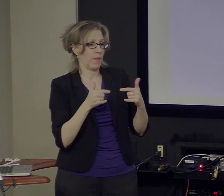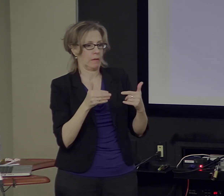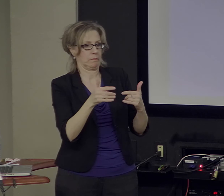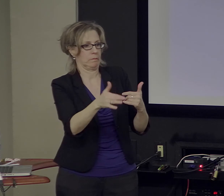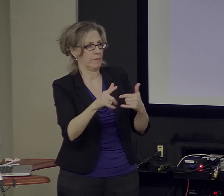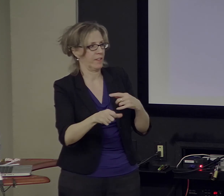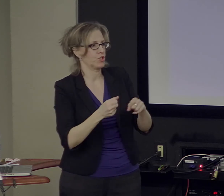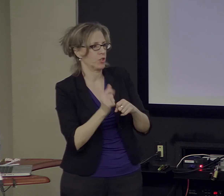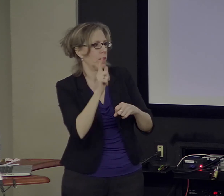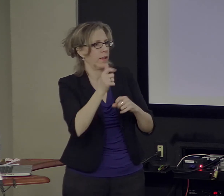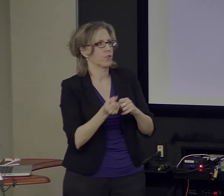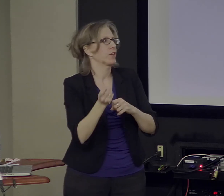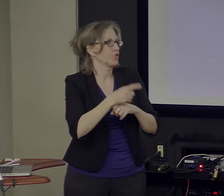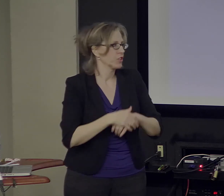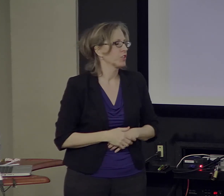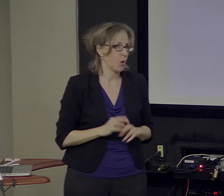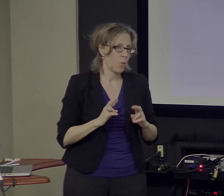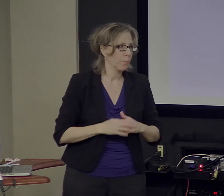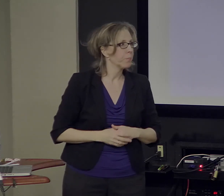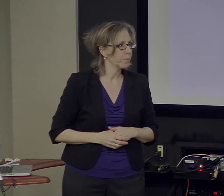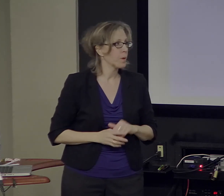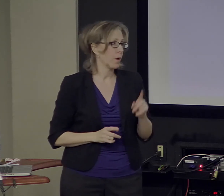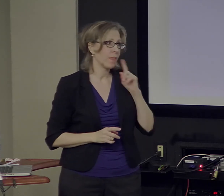than those sources who are from other countries.